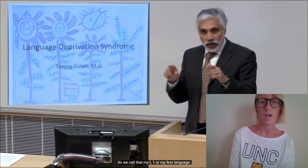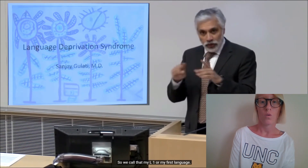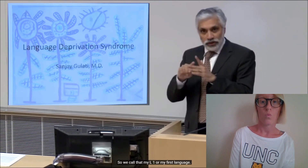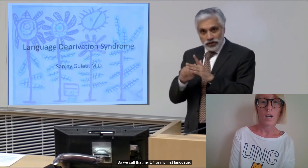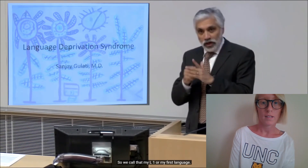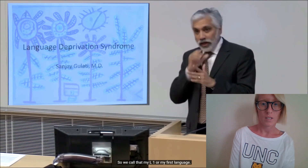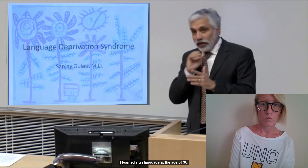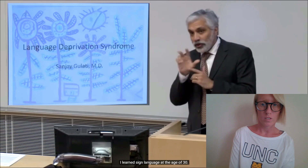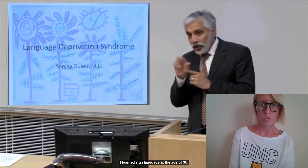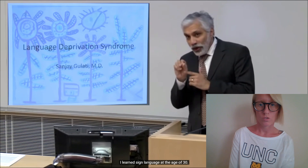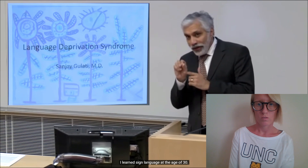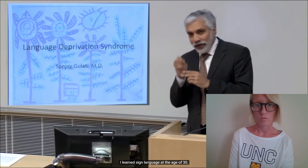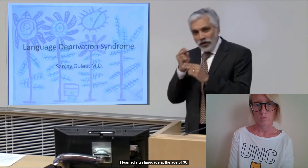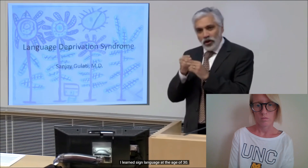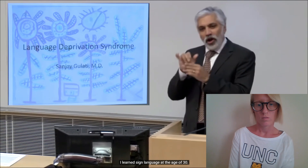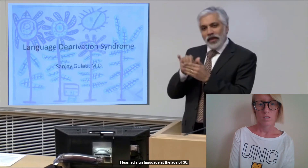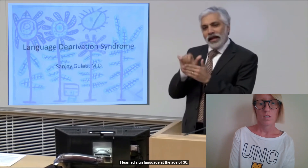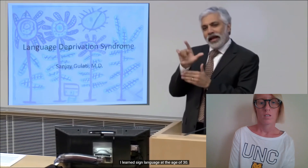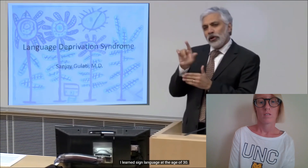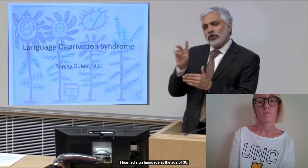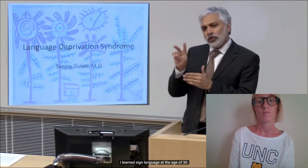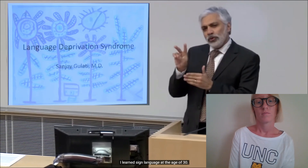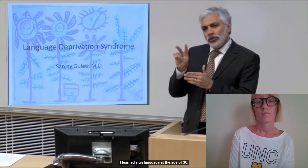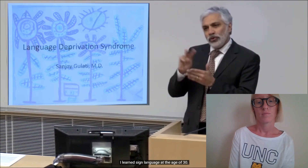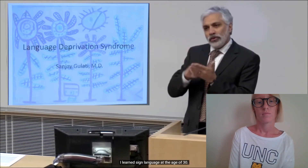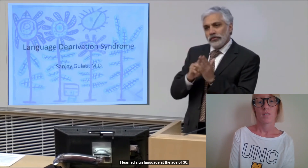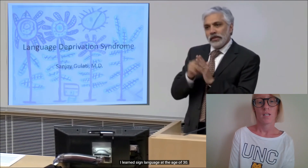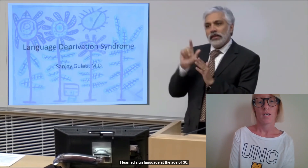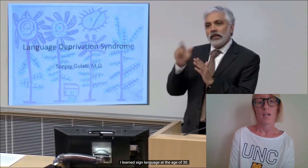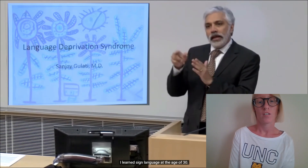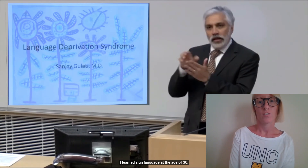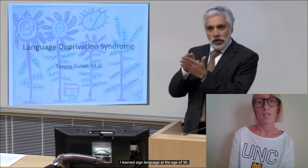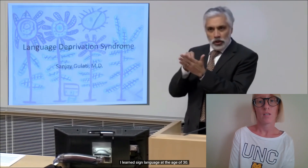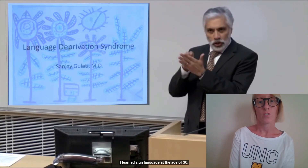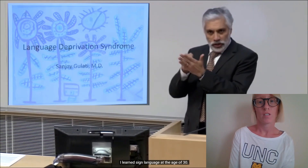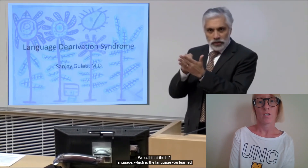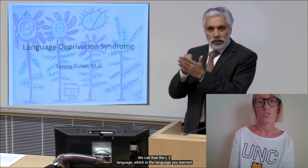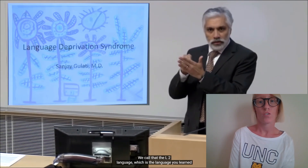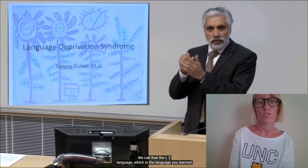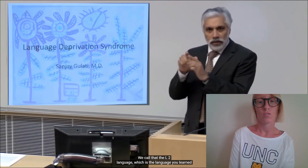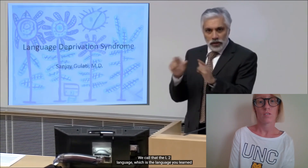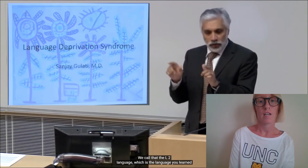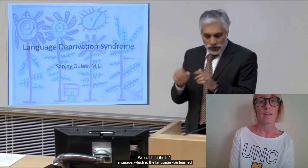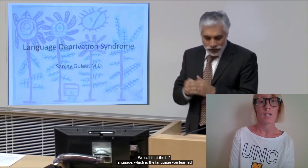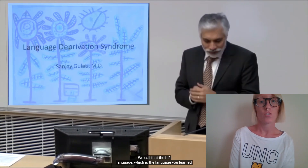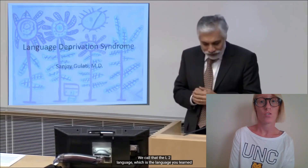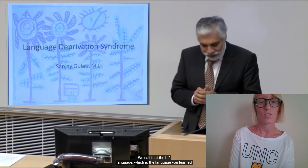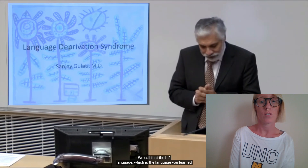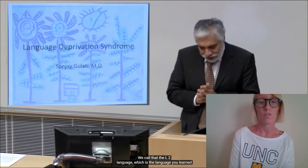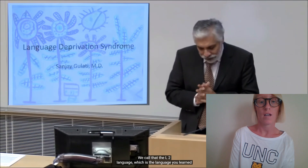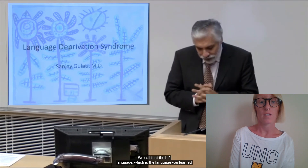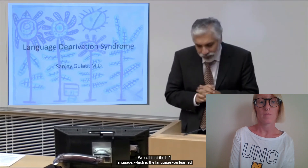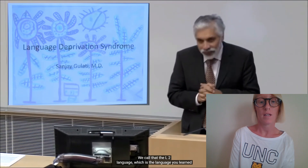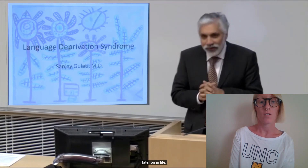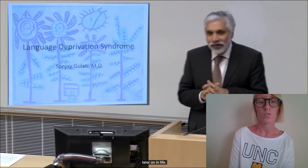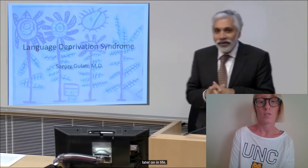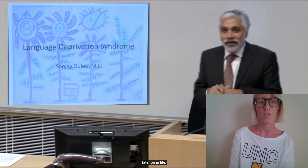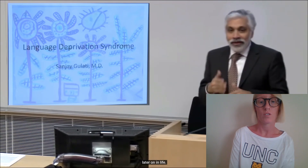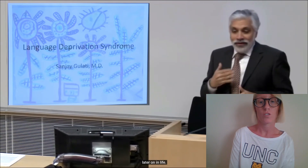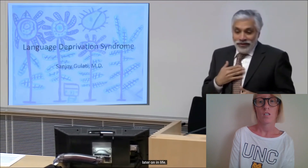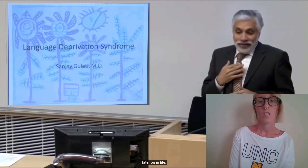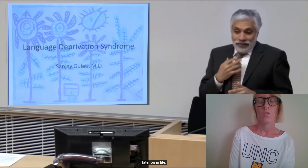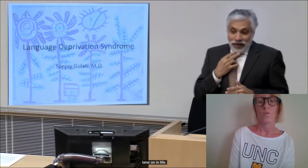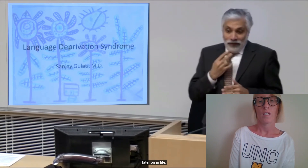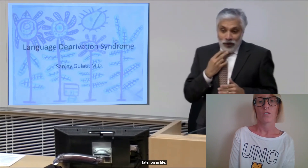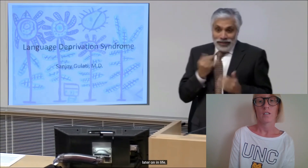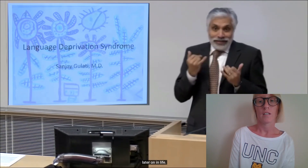my L1 language. I learned sign language at the age of 30. I learned sign language at the We age call that 30 the at L2 age language, 30, which so is that language my learned L2 later